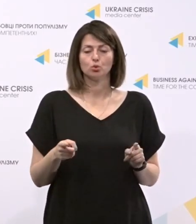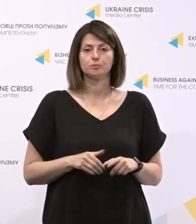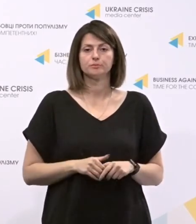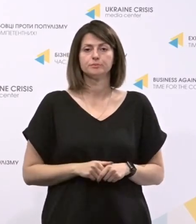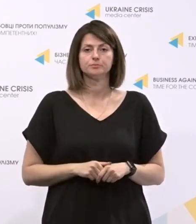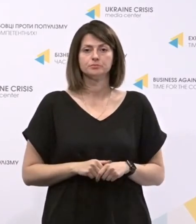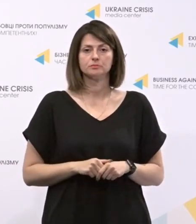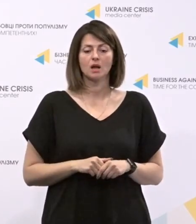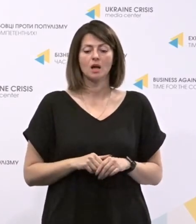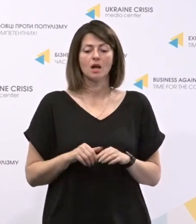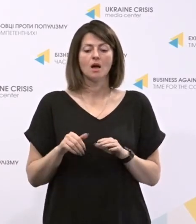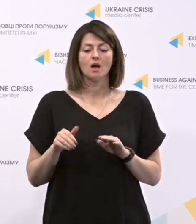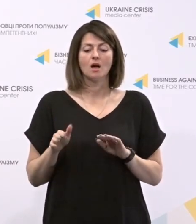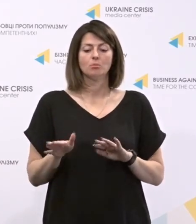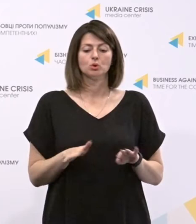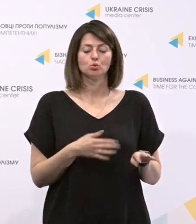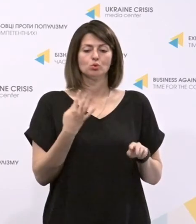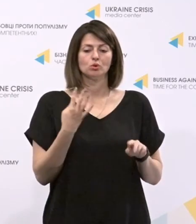Odessa.